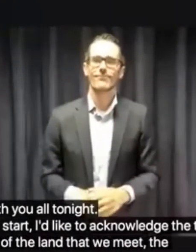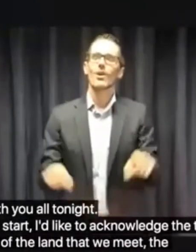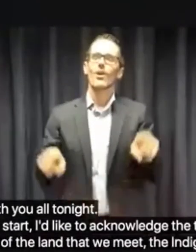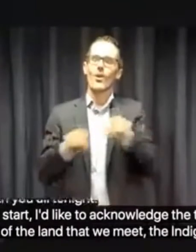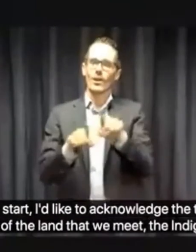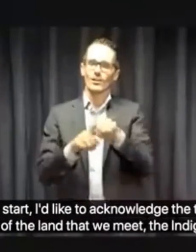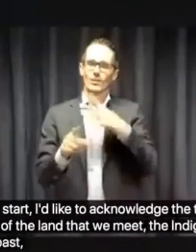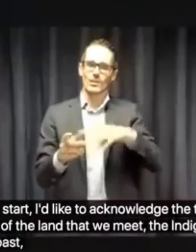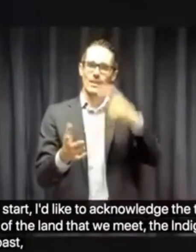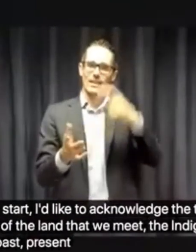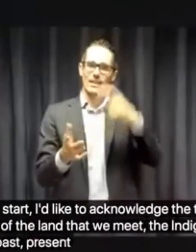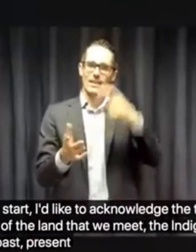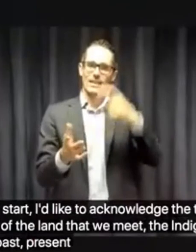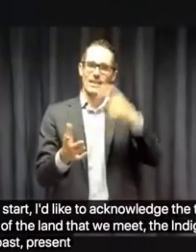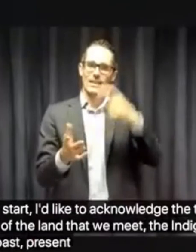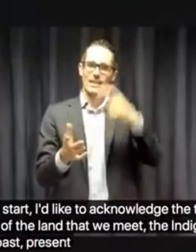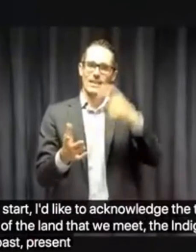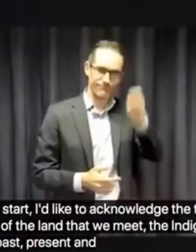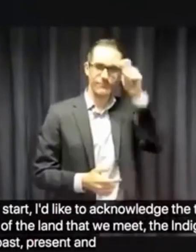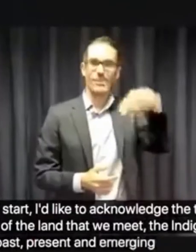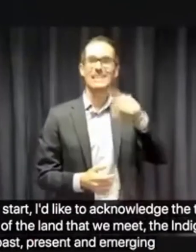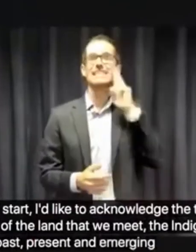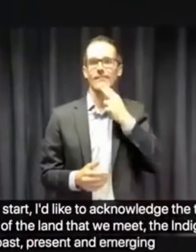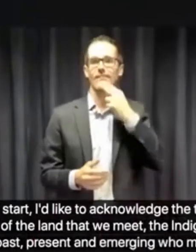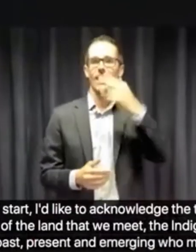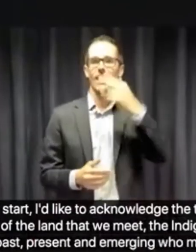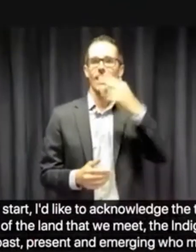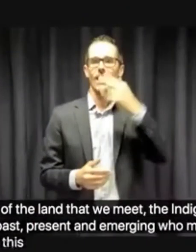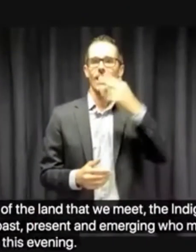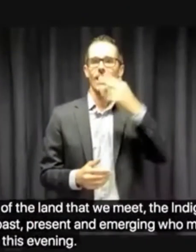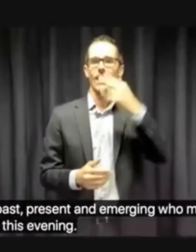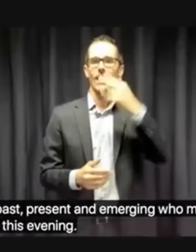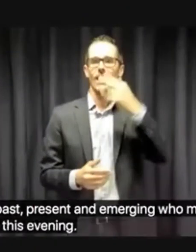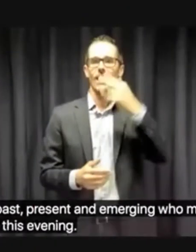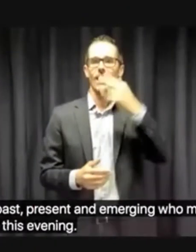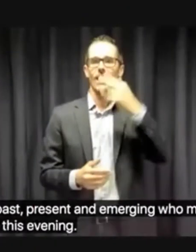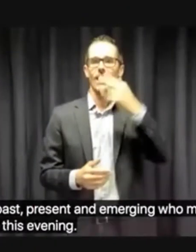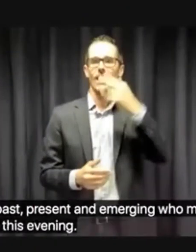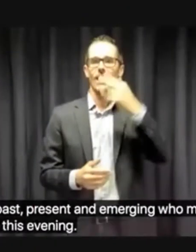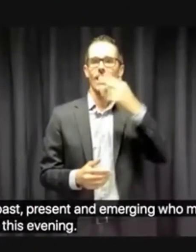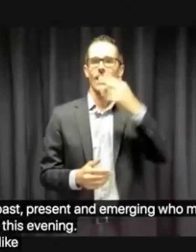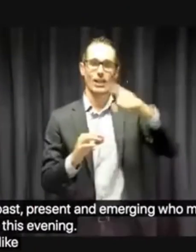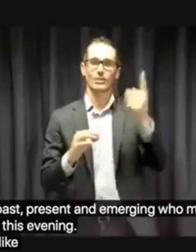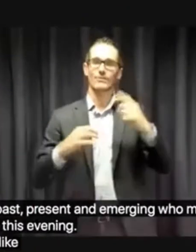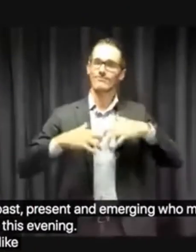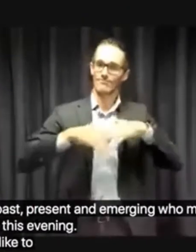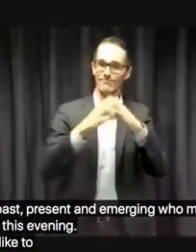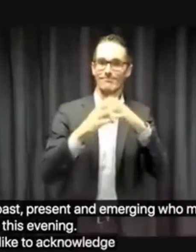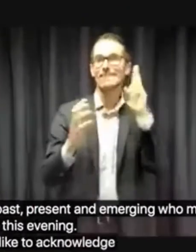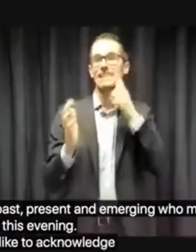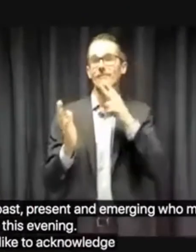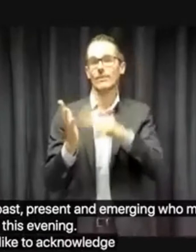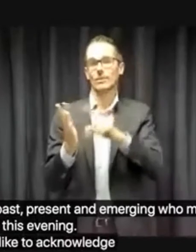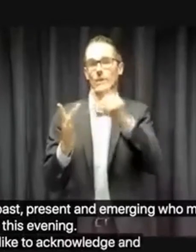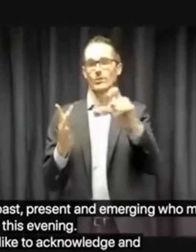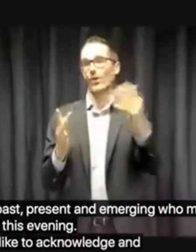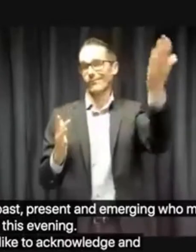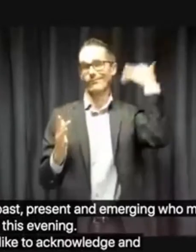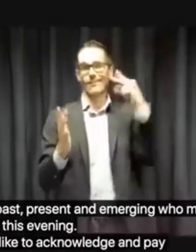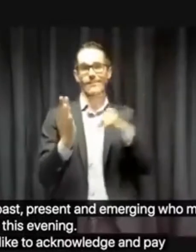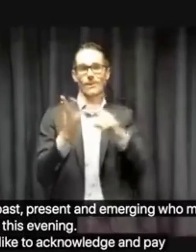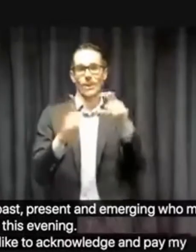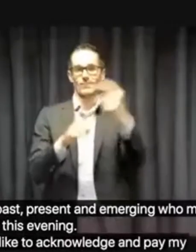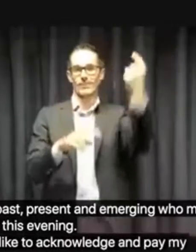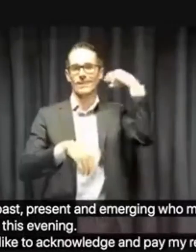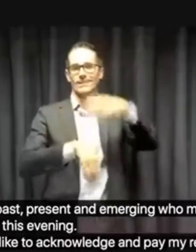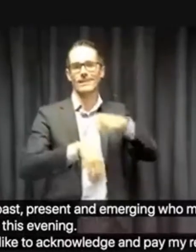and present this evening. I'd also like to acknowledge and pay my respects to deaf elders and leaders, especially those who